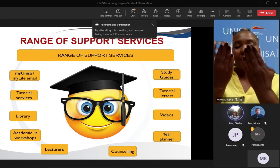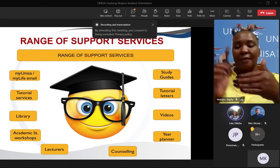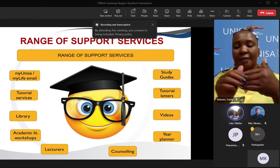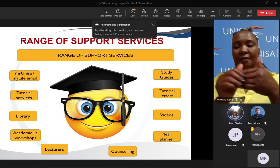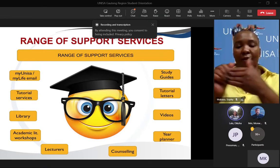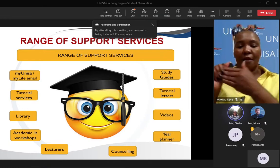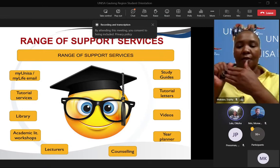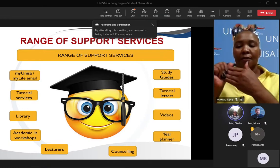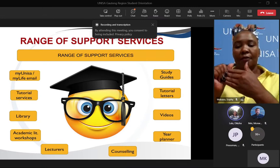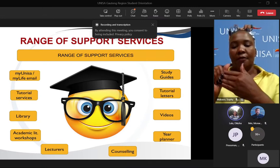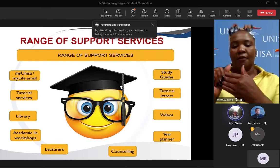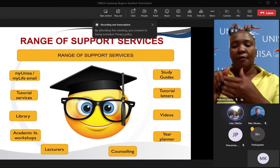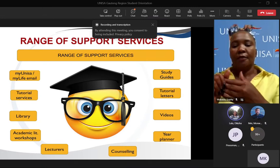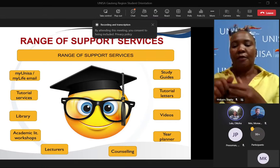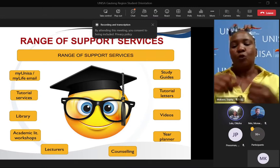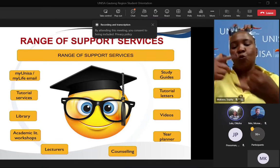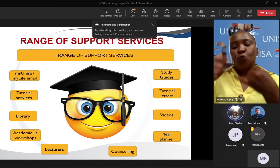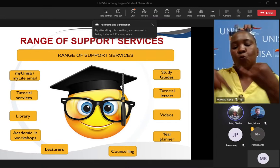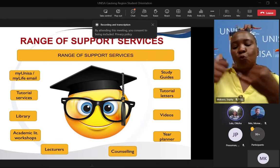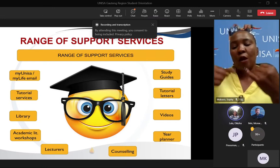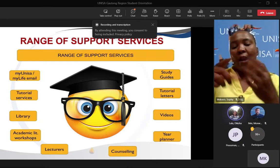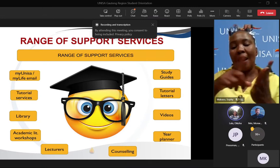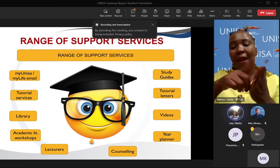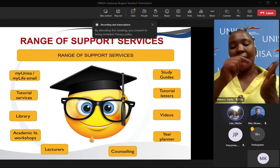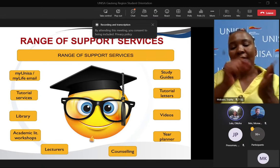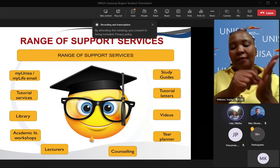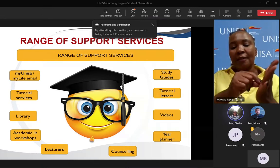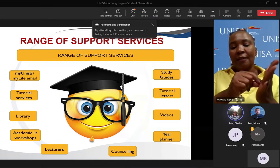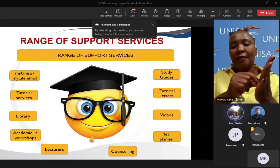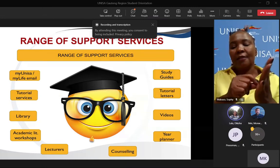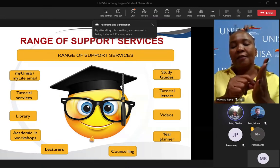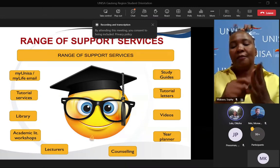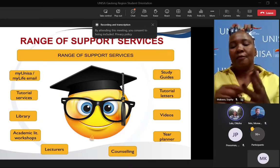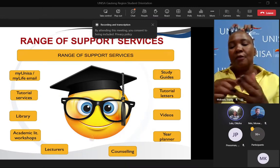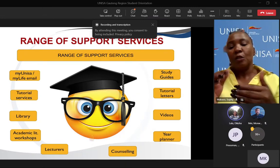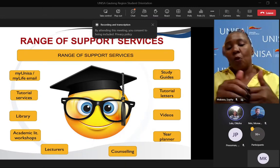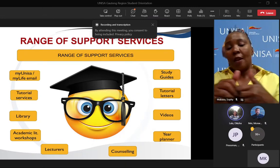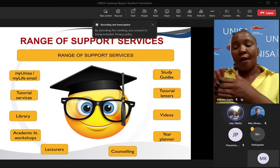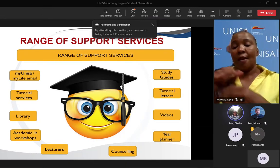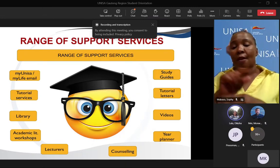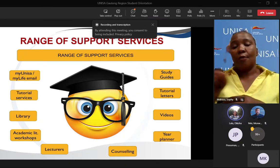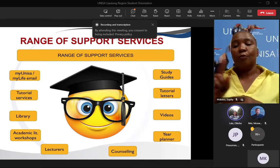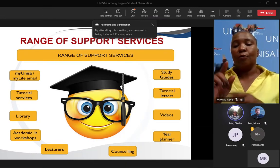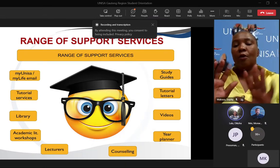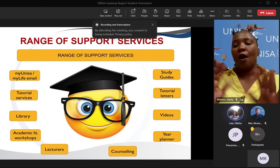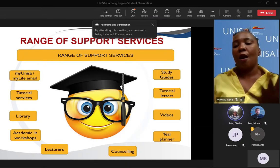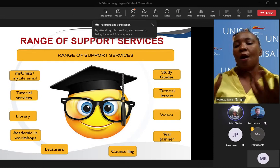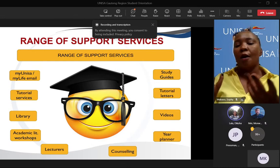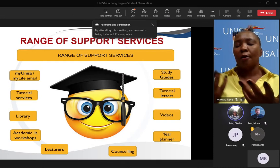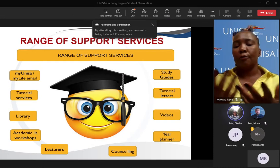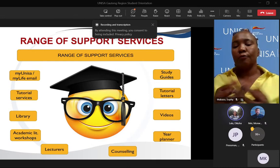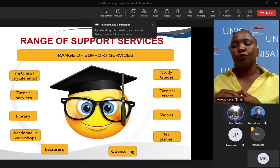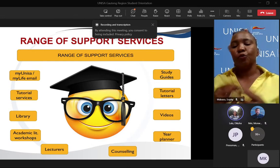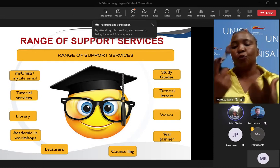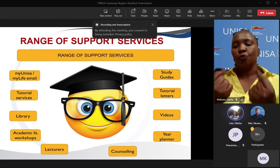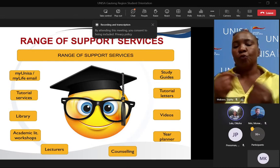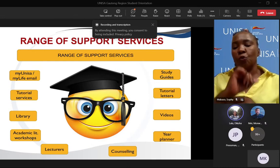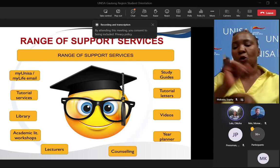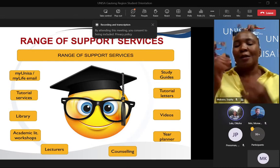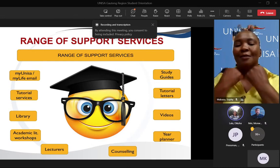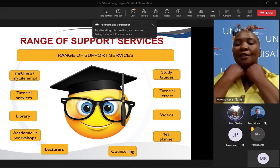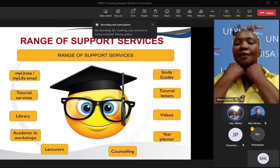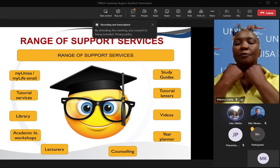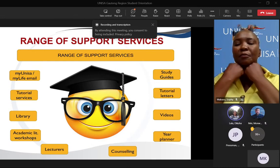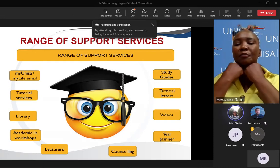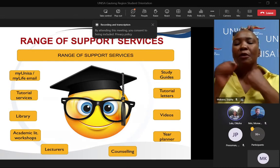your studies you receive tutorial letters in which the lecturers will guide you regarding how to do your assignments and what your assignments will